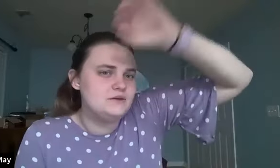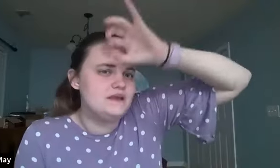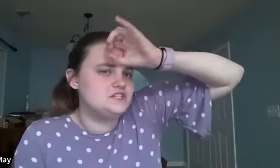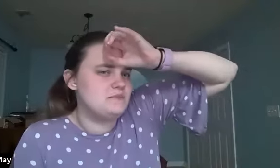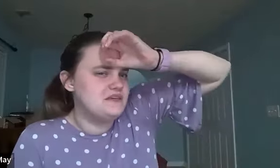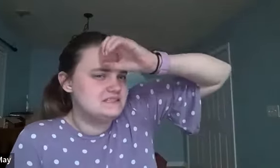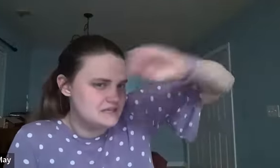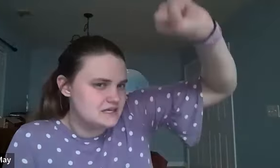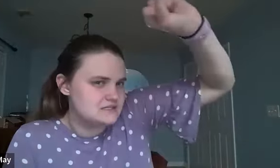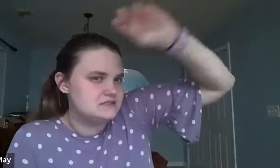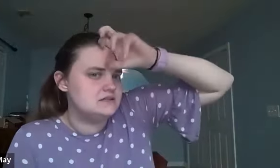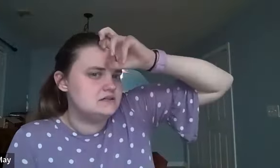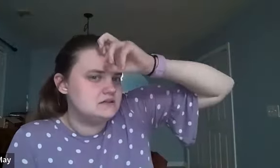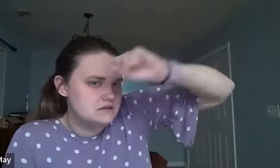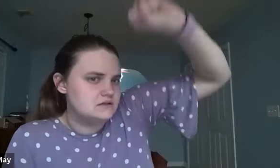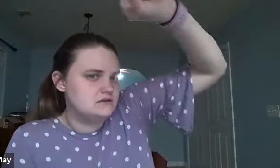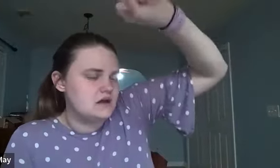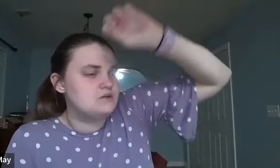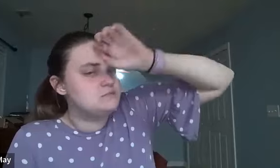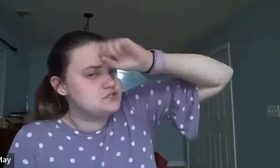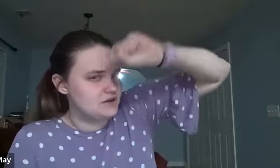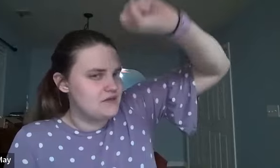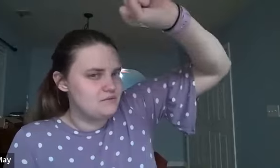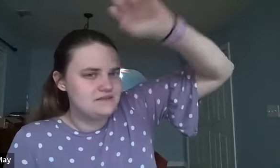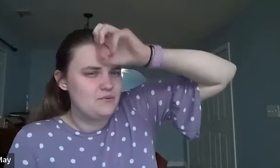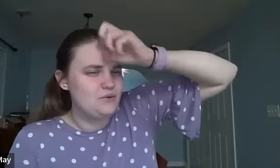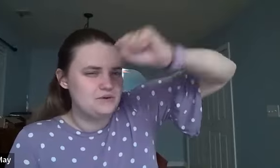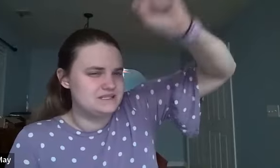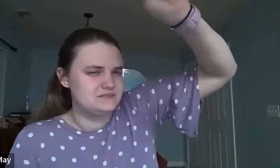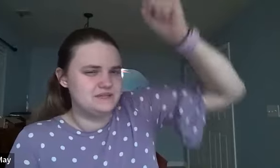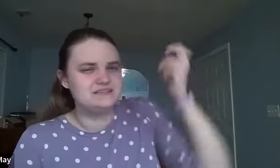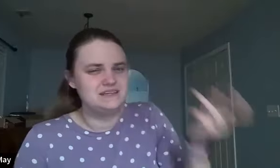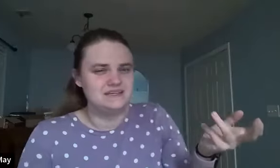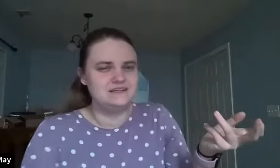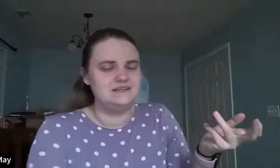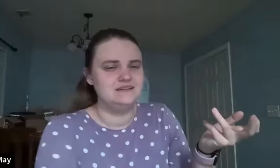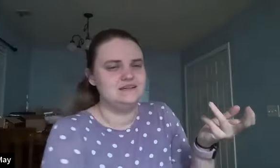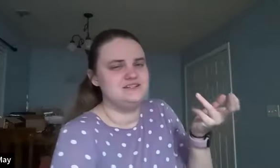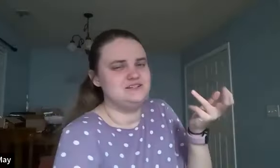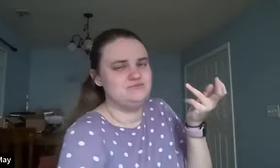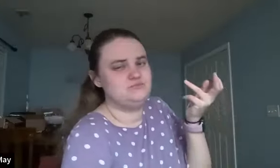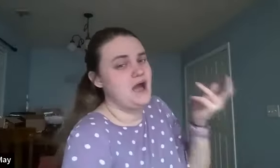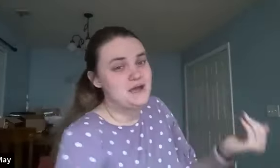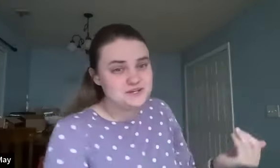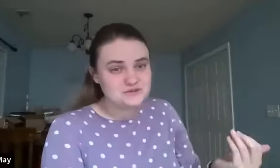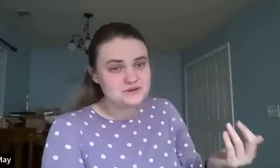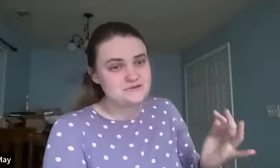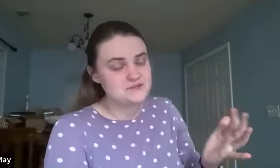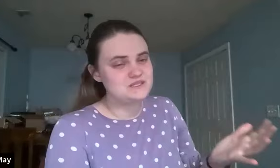make the shape. I think it's this. I'll double check on that one. That one always gets me because again, I usually work with 5th through 6th